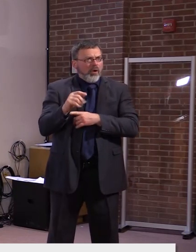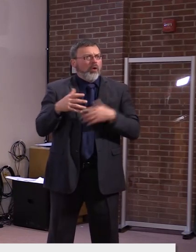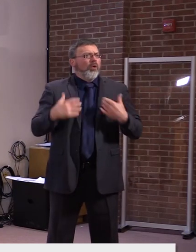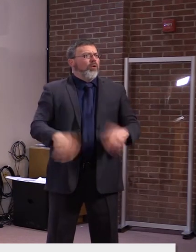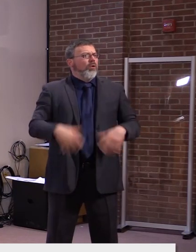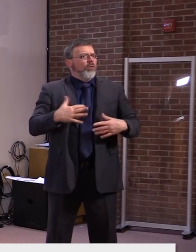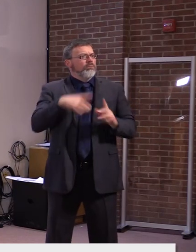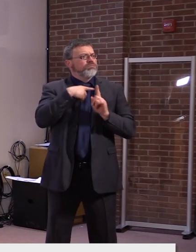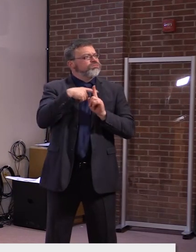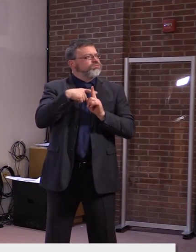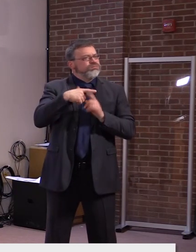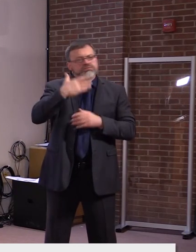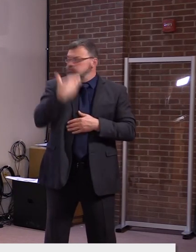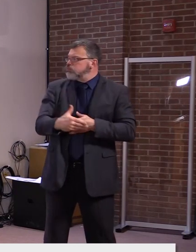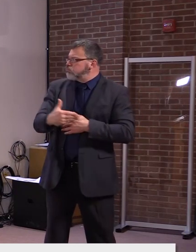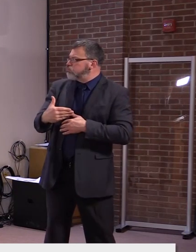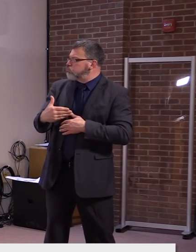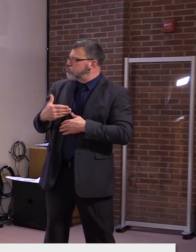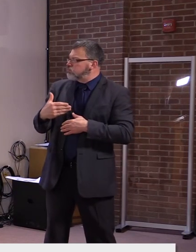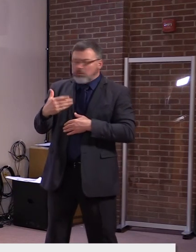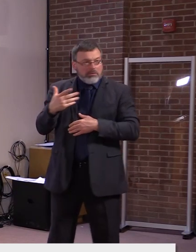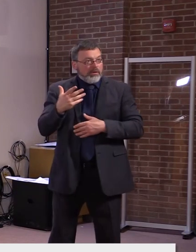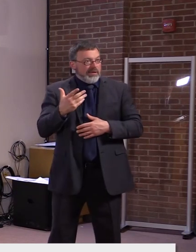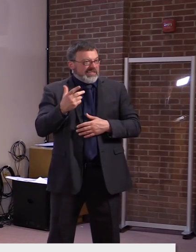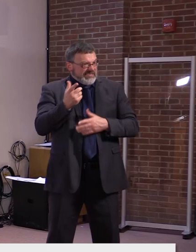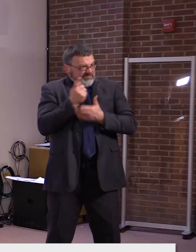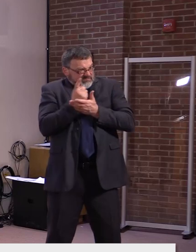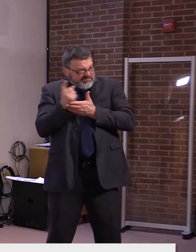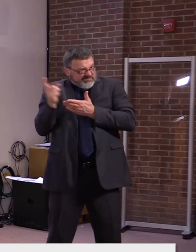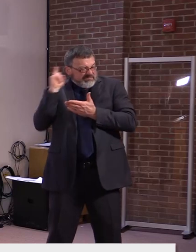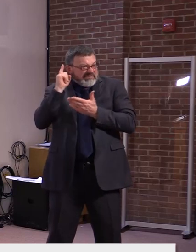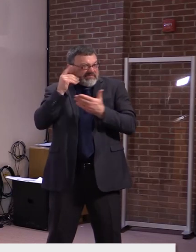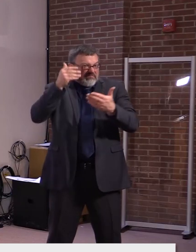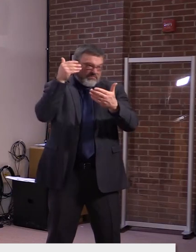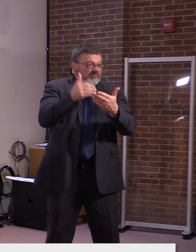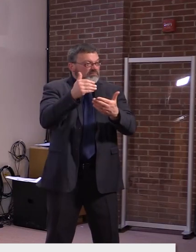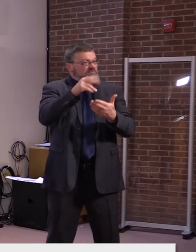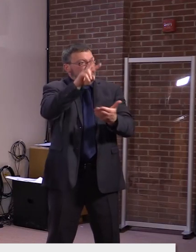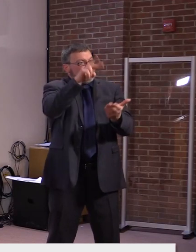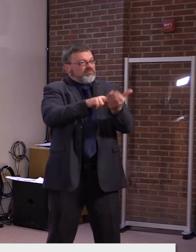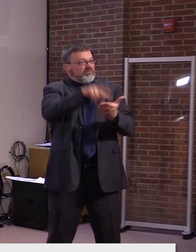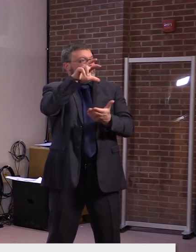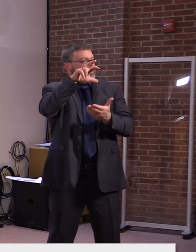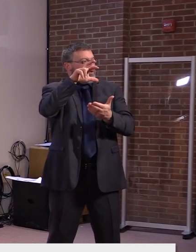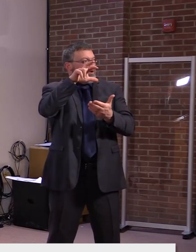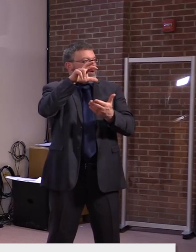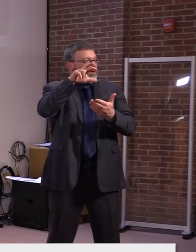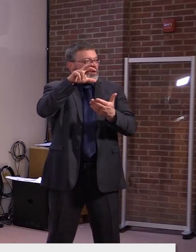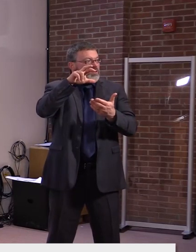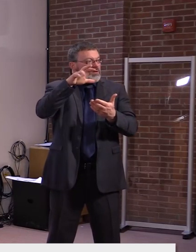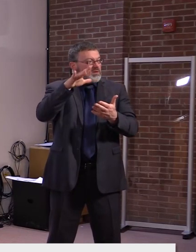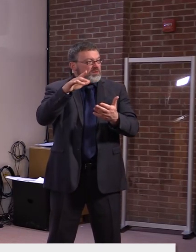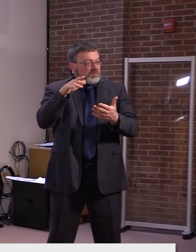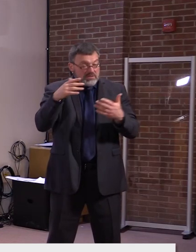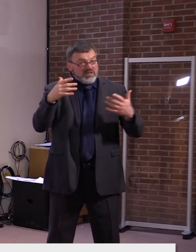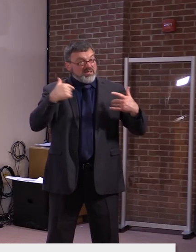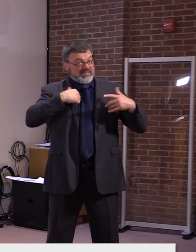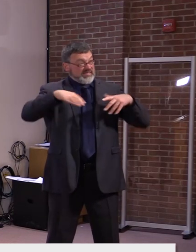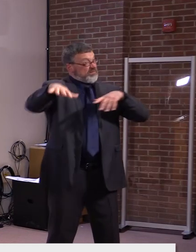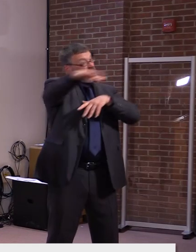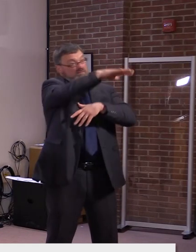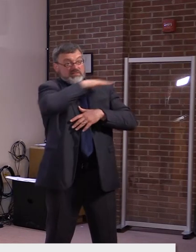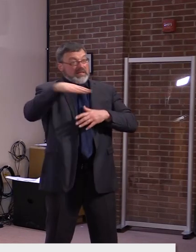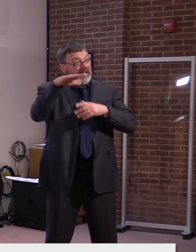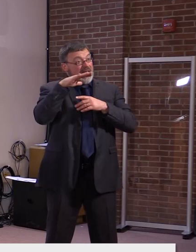basis, given how many people in our state have already been vaccinated. We're up to 89.6% of our population that